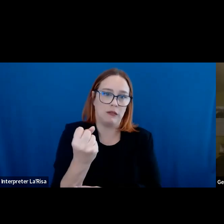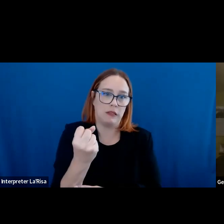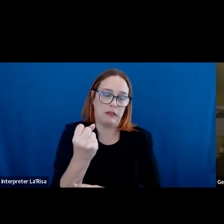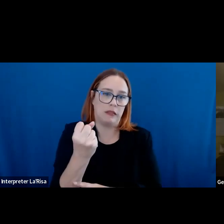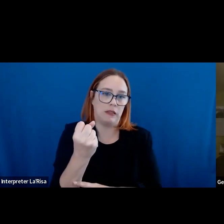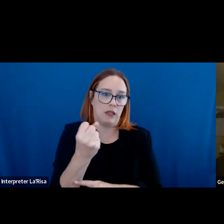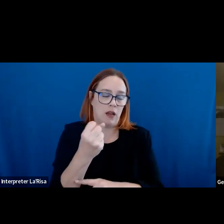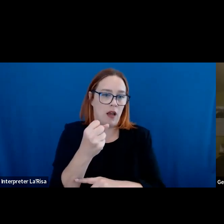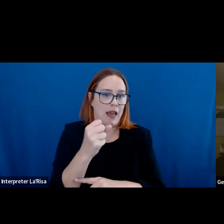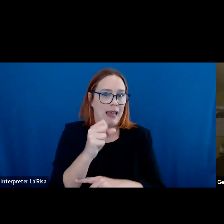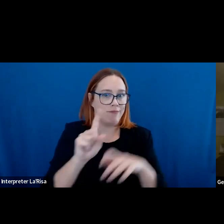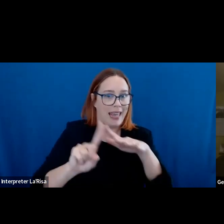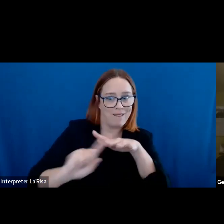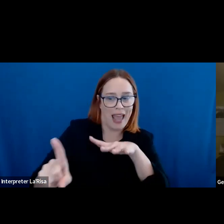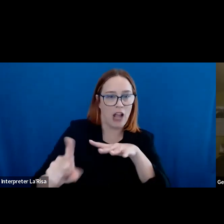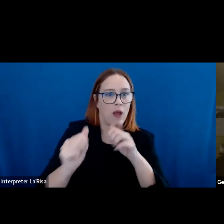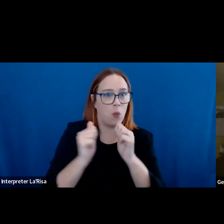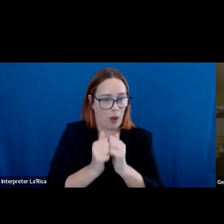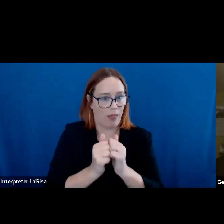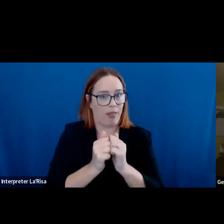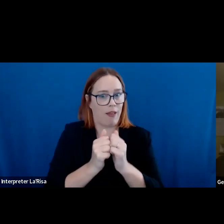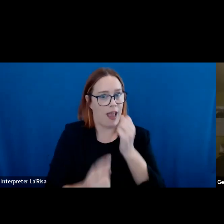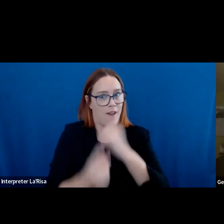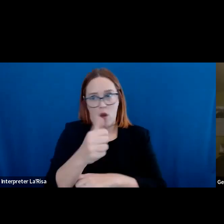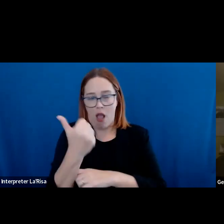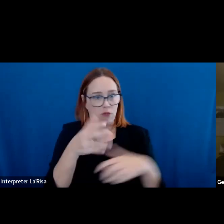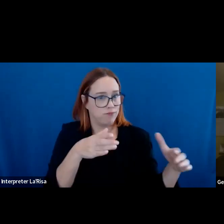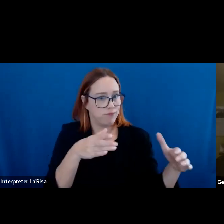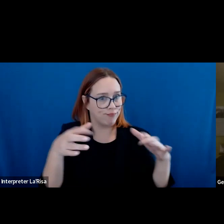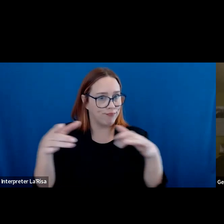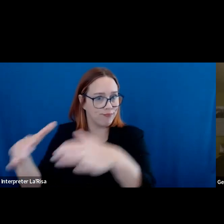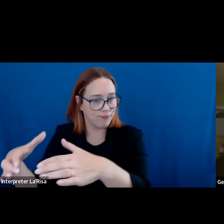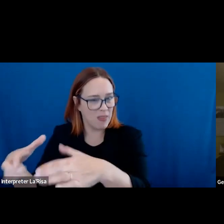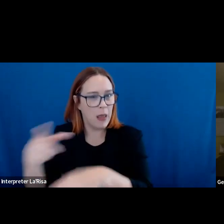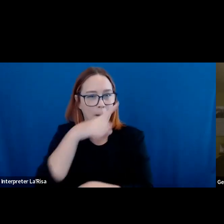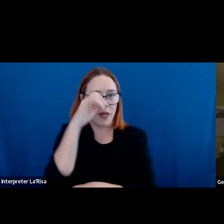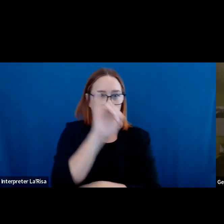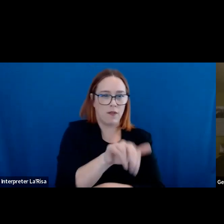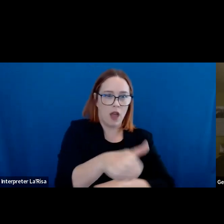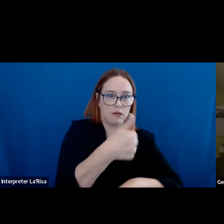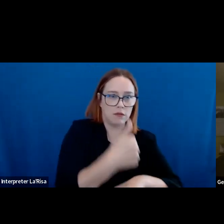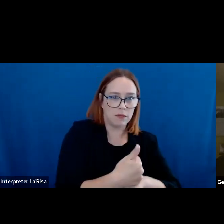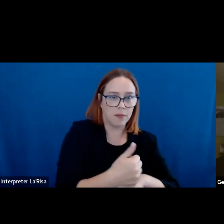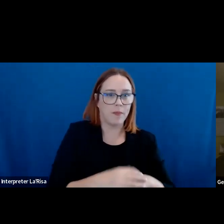part of recognizing why we are, I think, every day do our work.